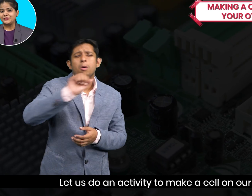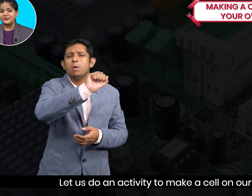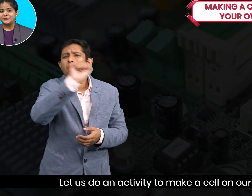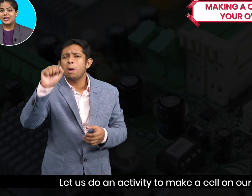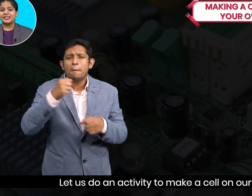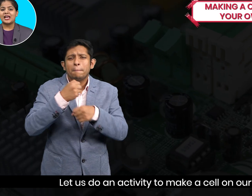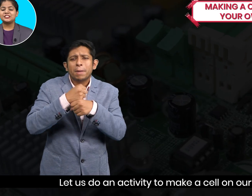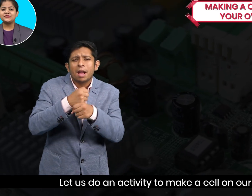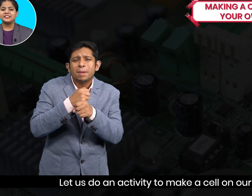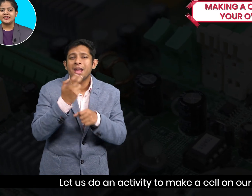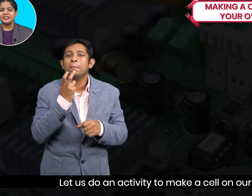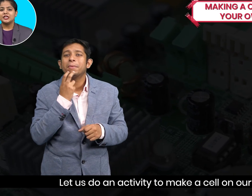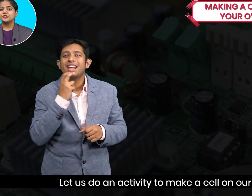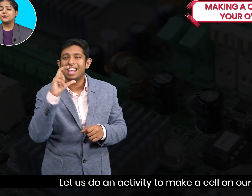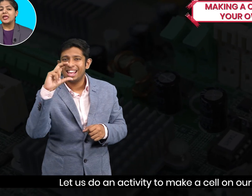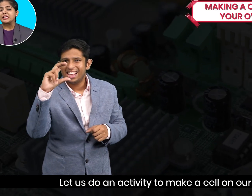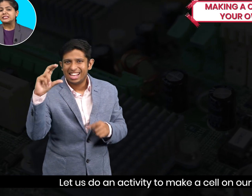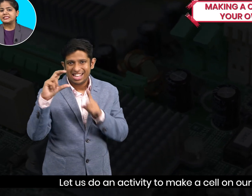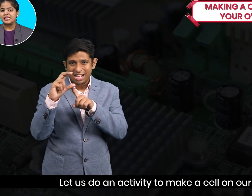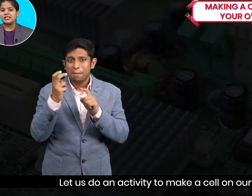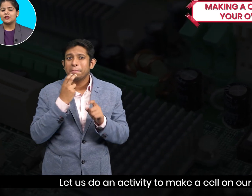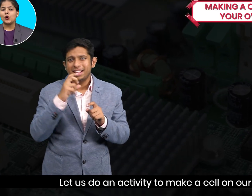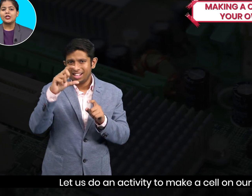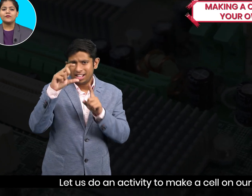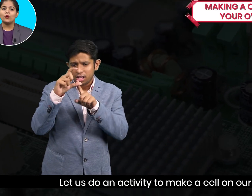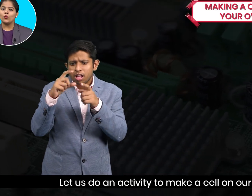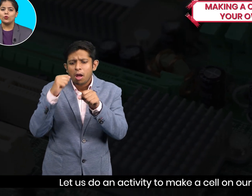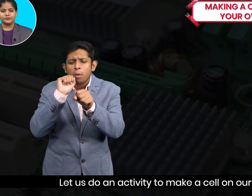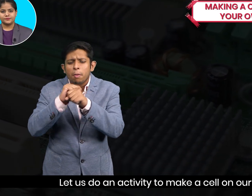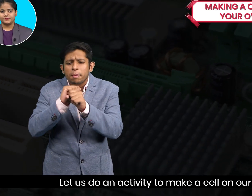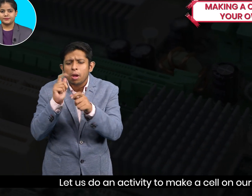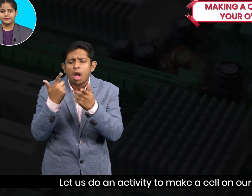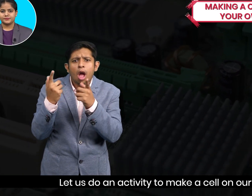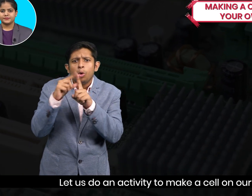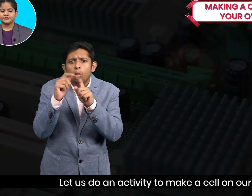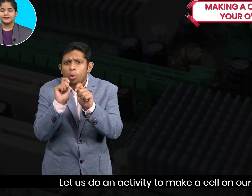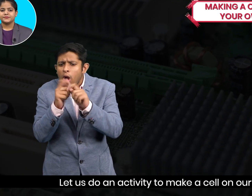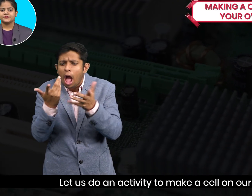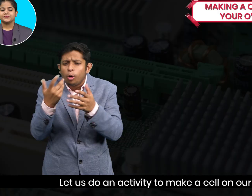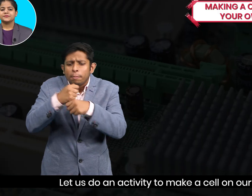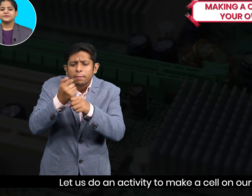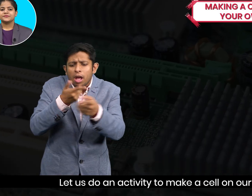Let us do an activity to make a cell on our own.